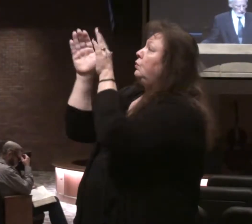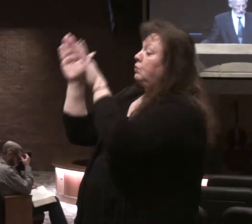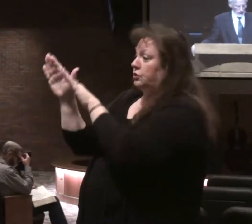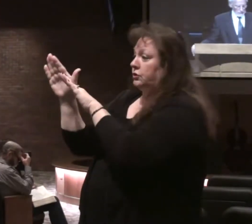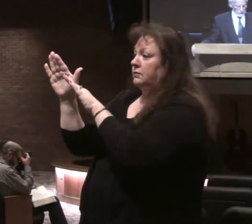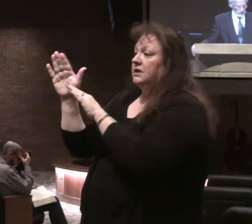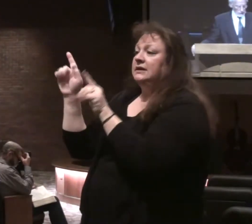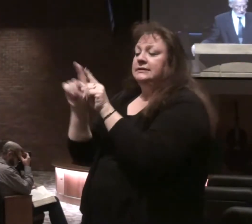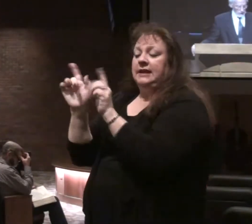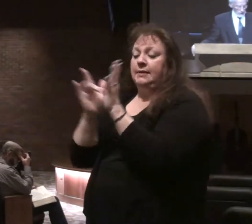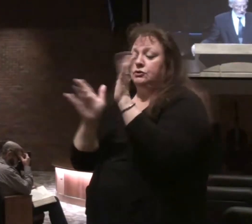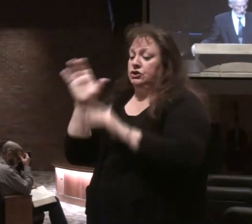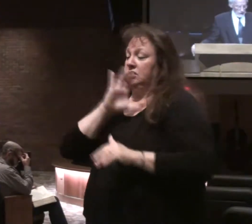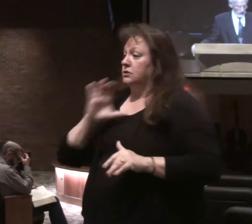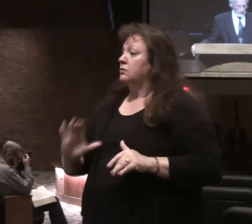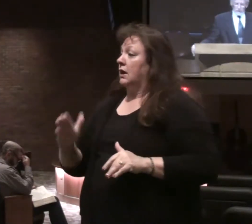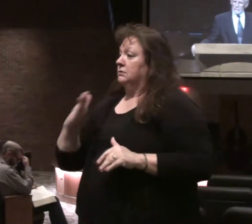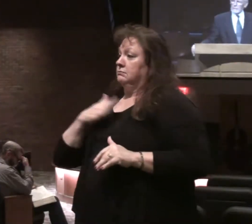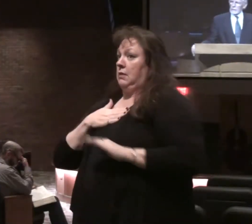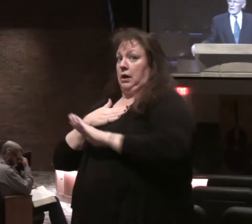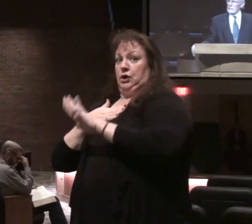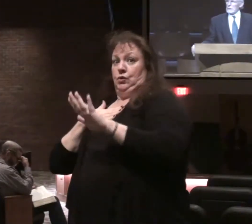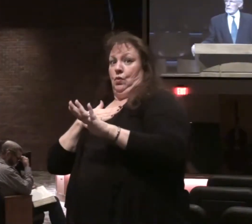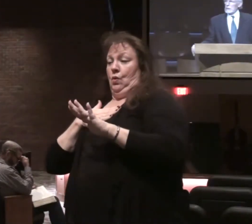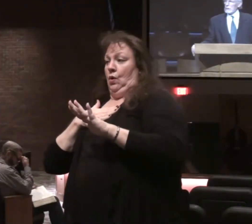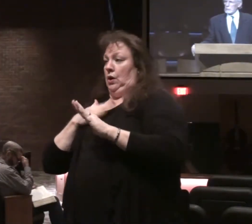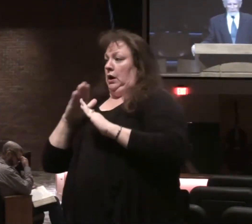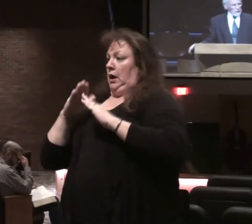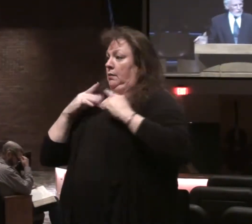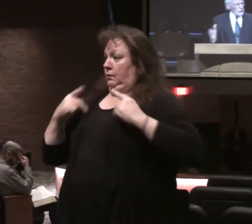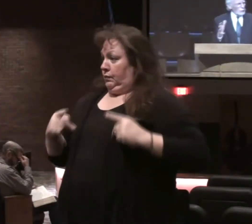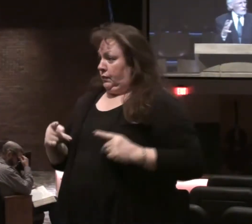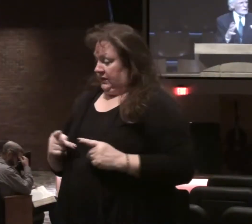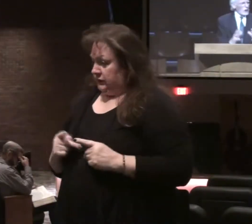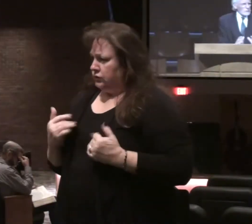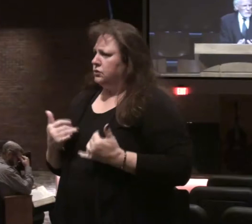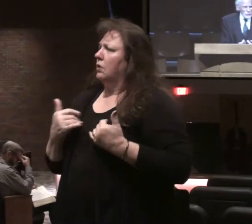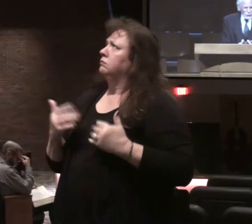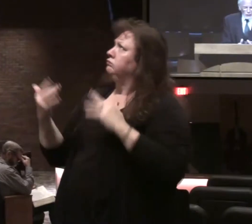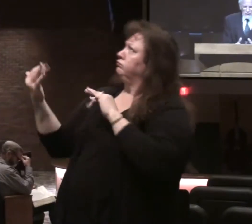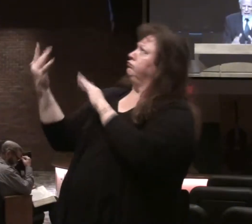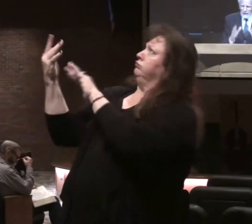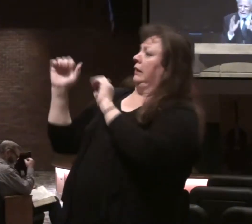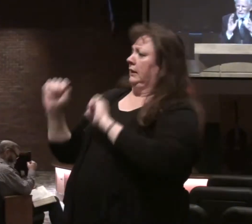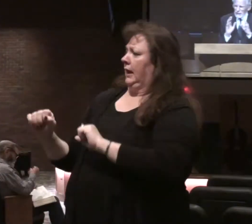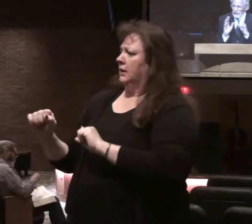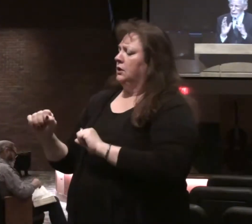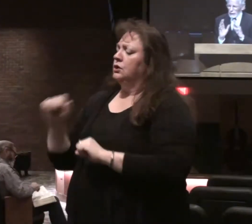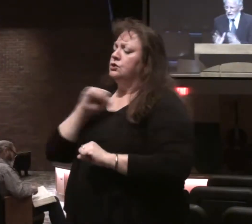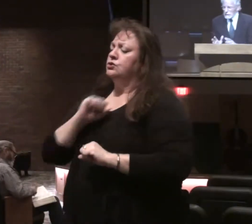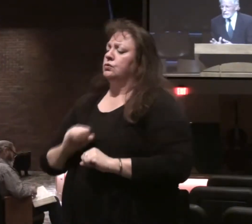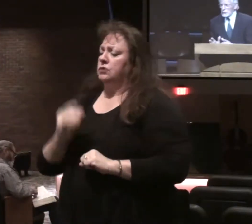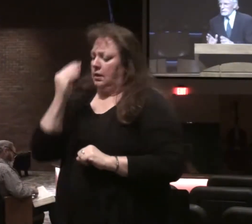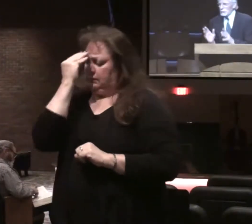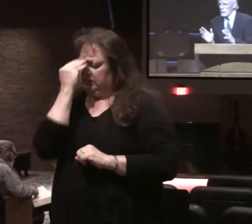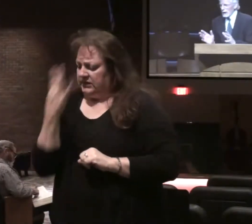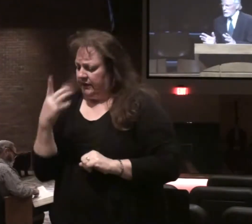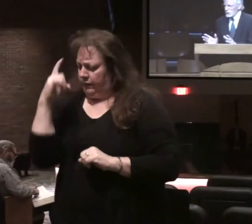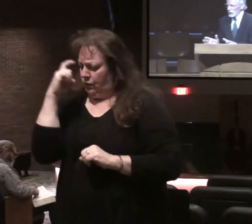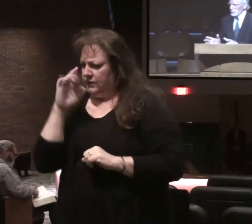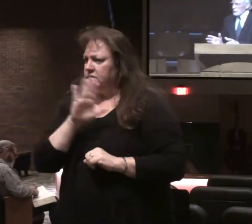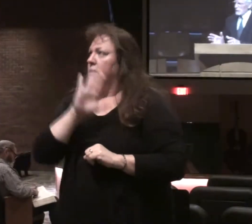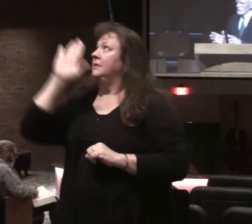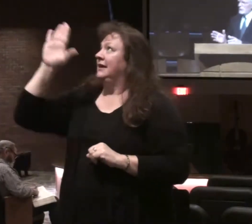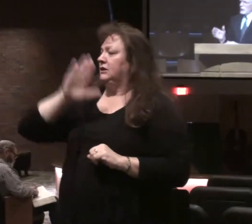Christ as our high priest and come before him as his children. So what Solomon is doing is giving wisdom to